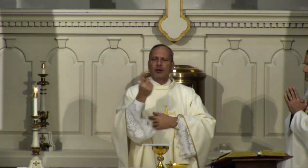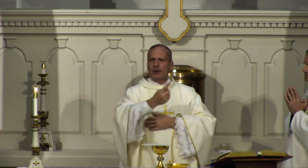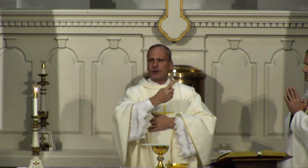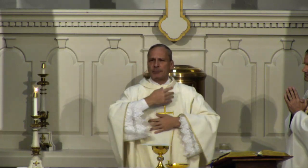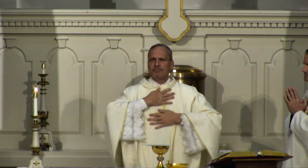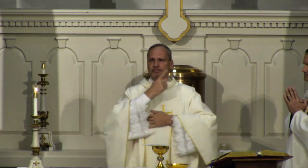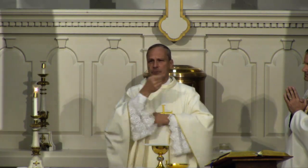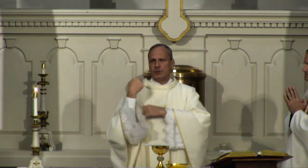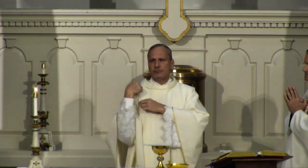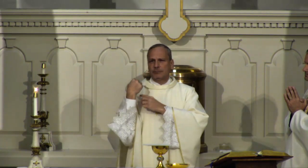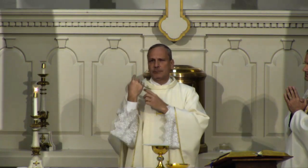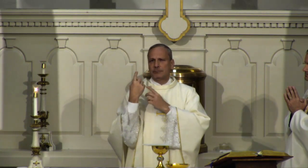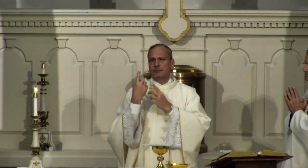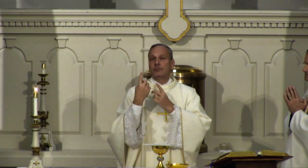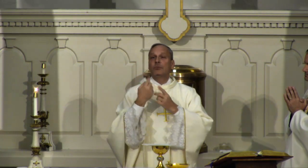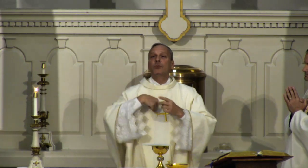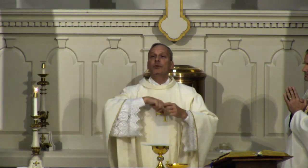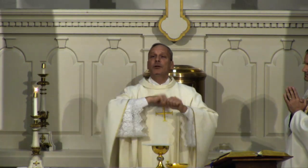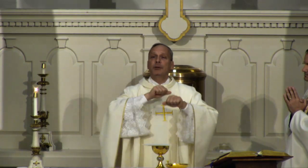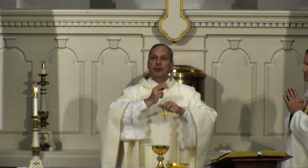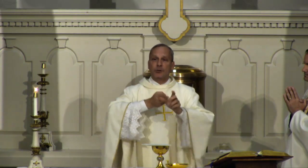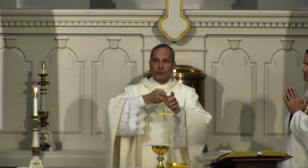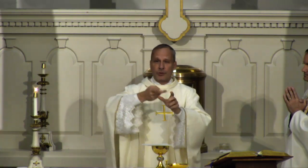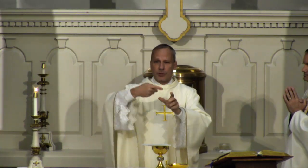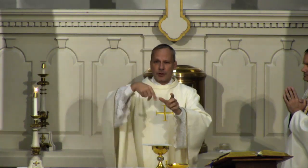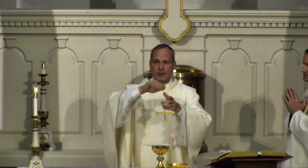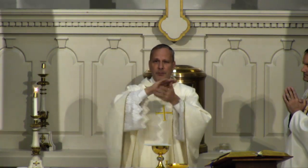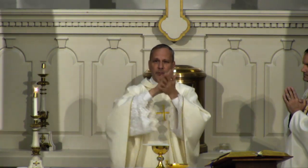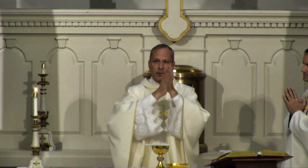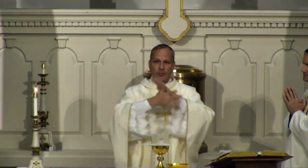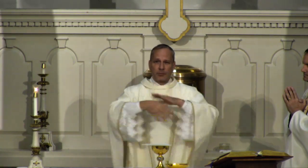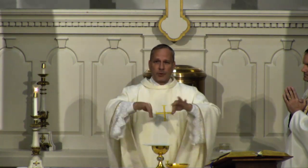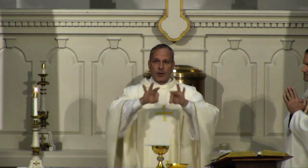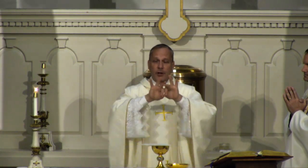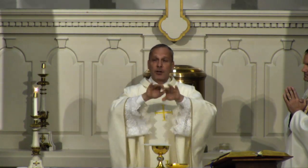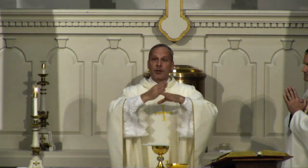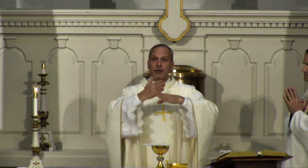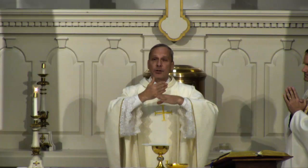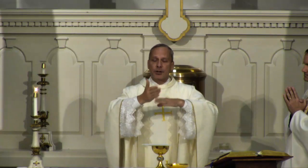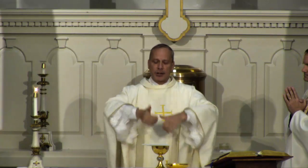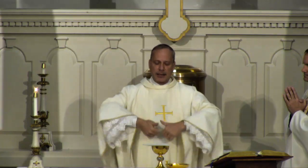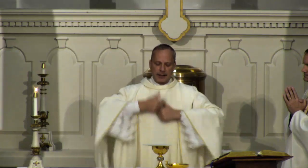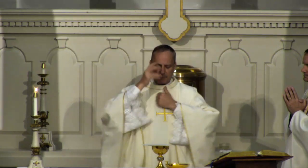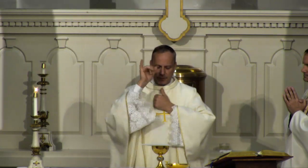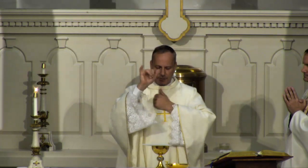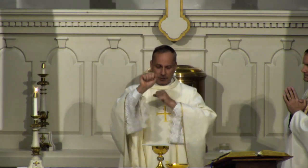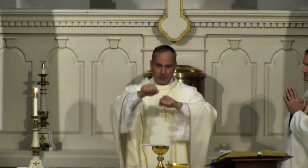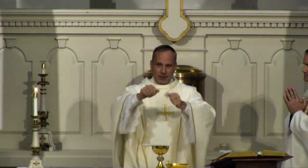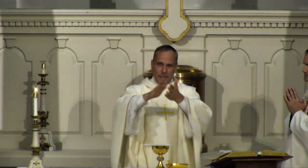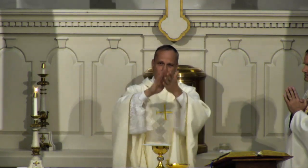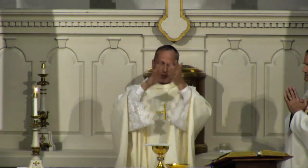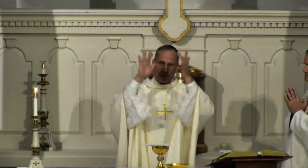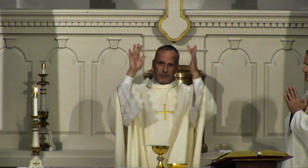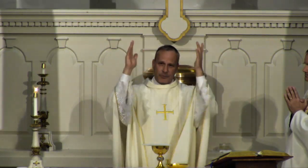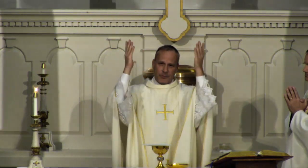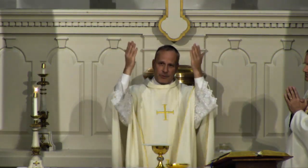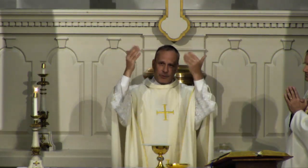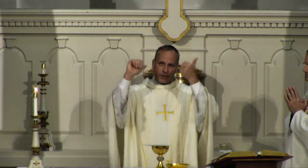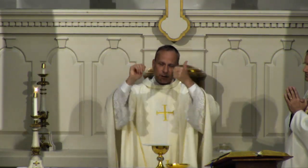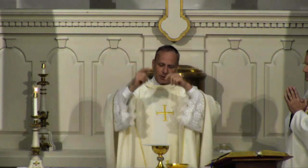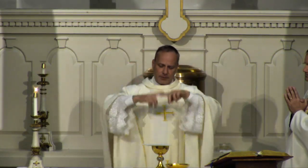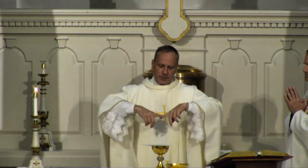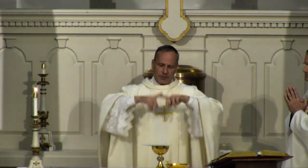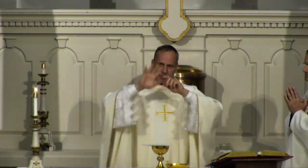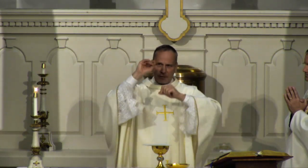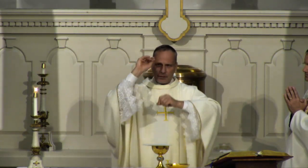who have pleased you throughout the ages, we may merit to be co-heirs to eternal life,